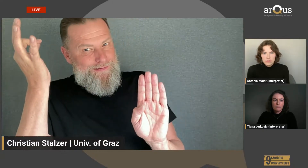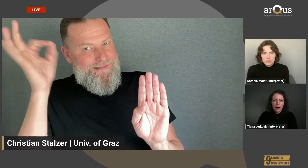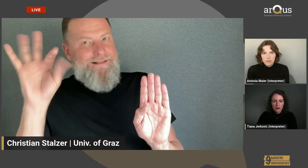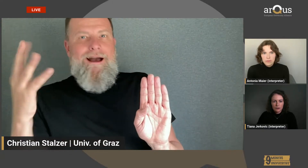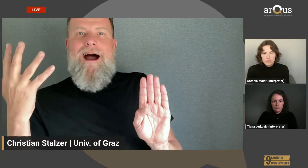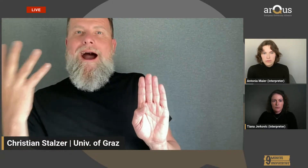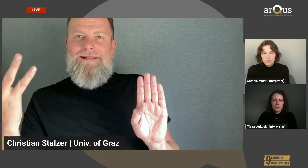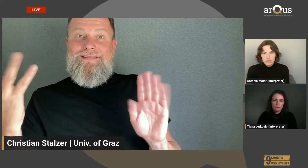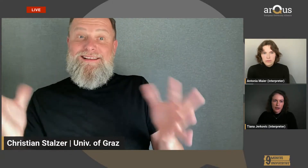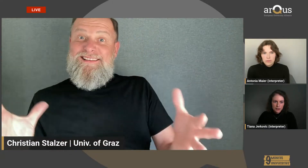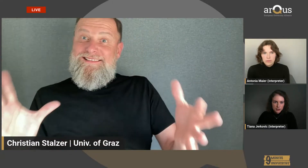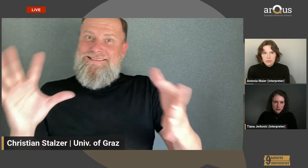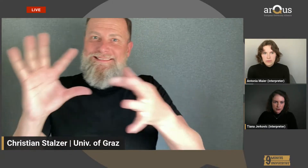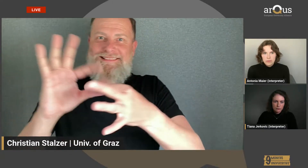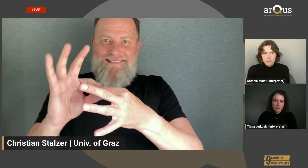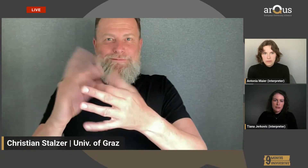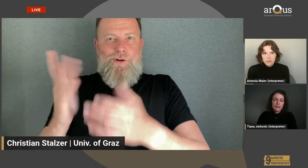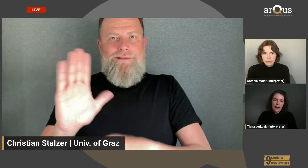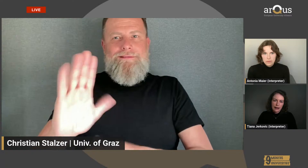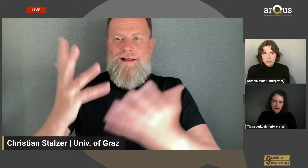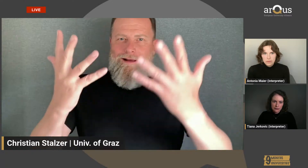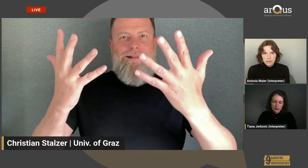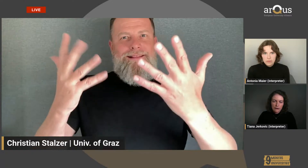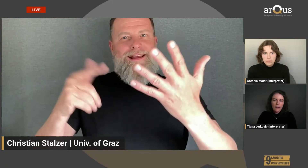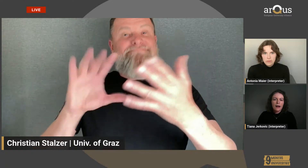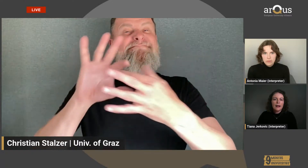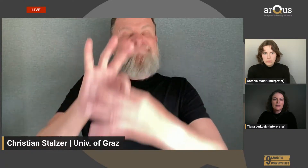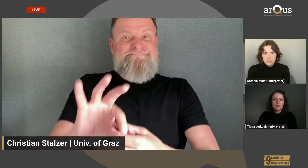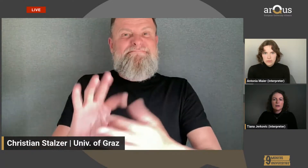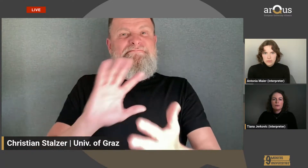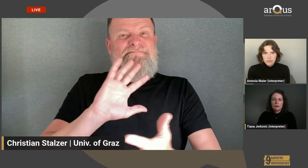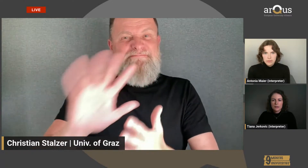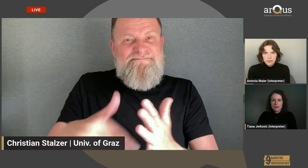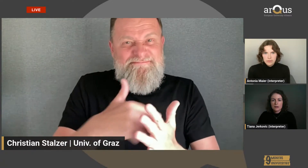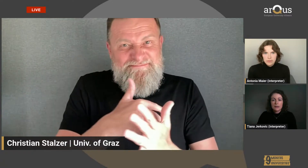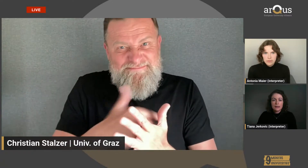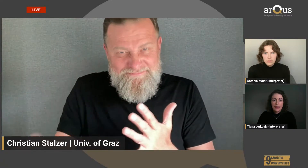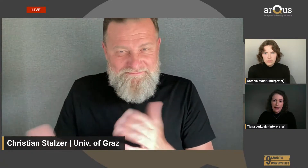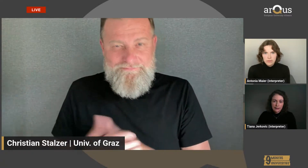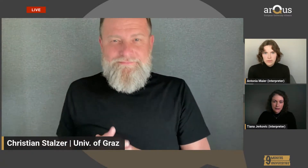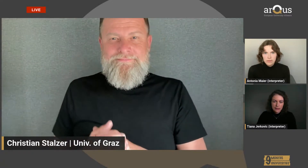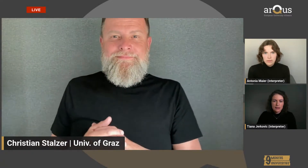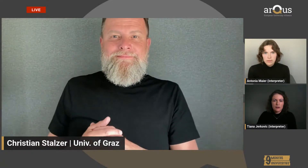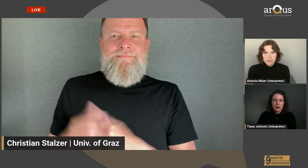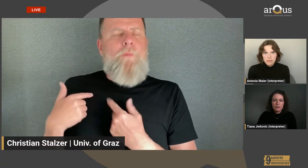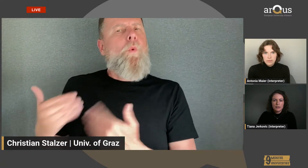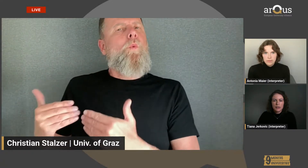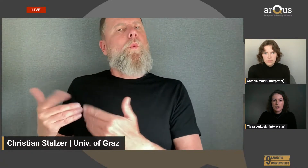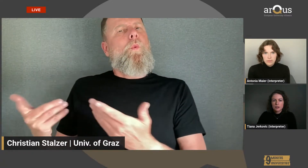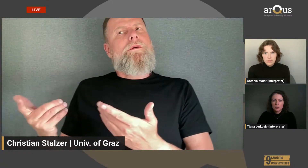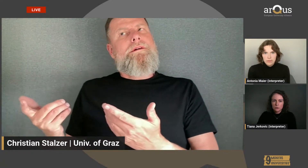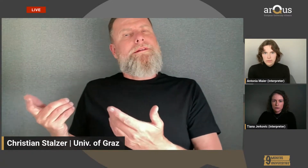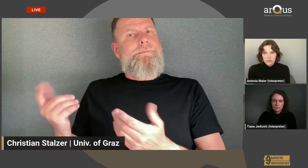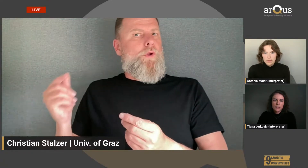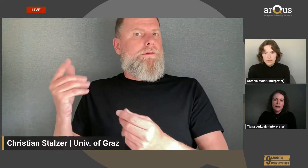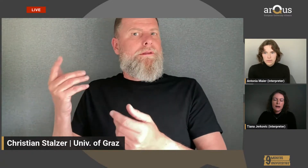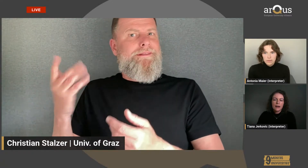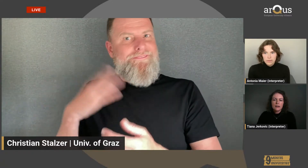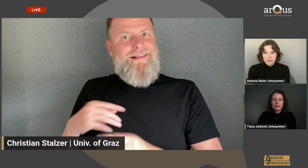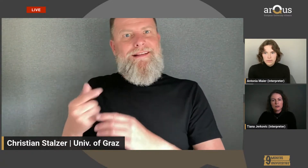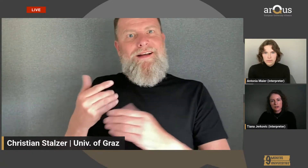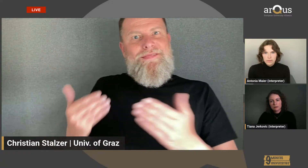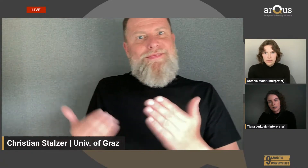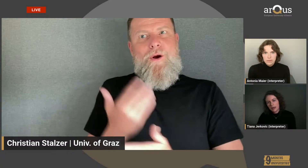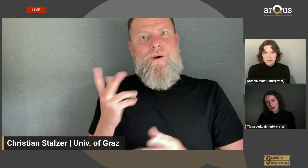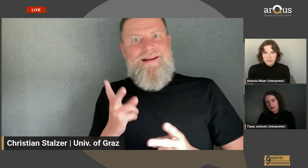and ma from the French, which means hand. And so it focuses on the hands as a communication tool. And